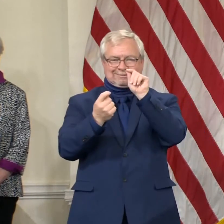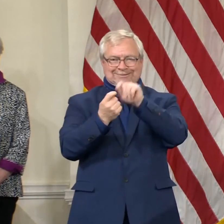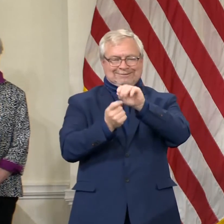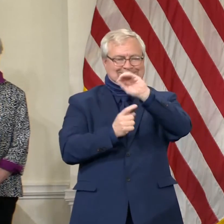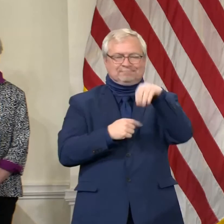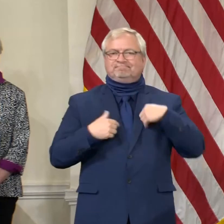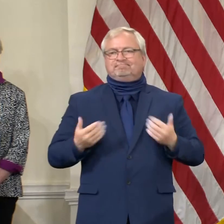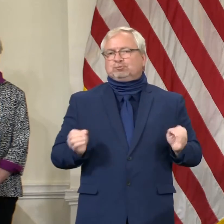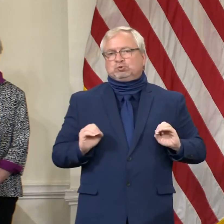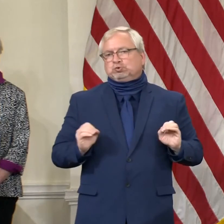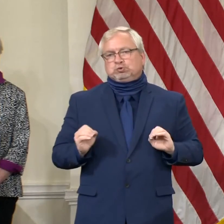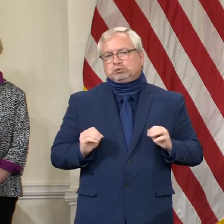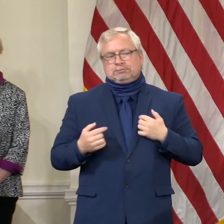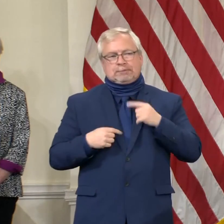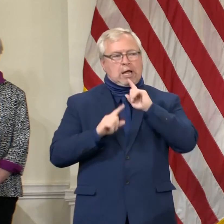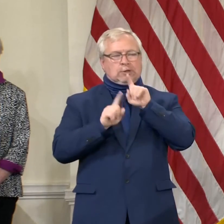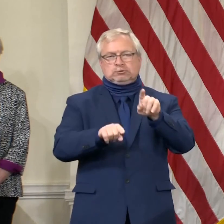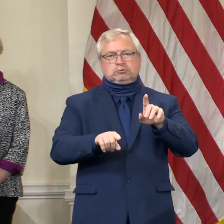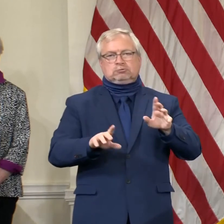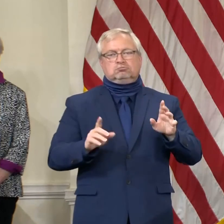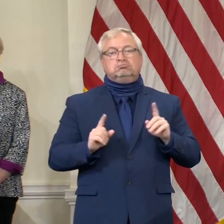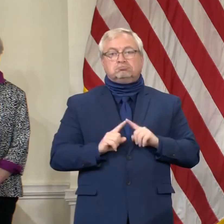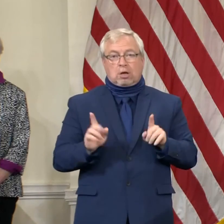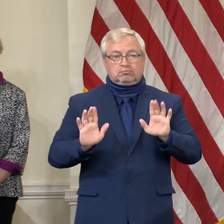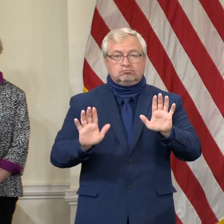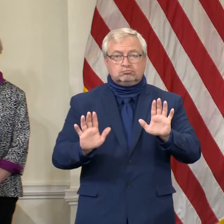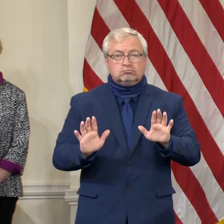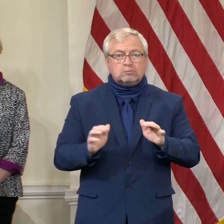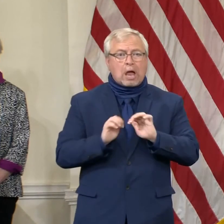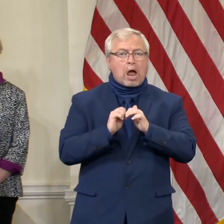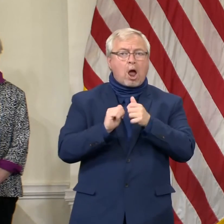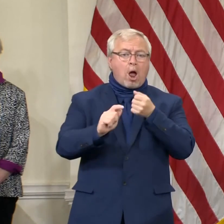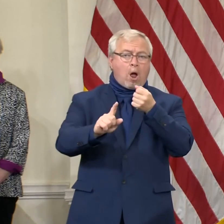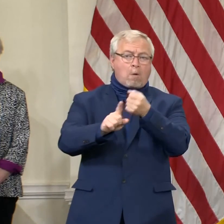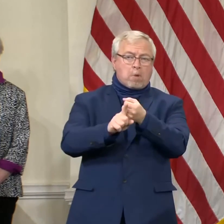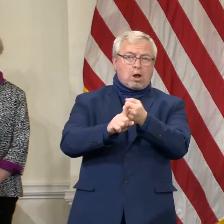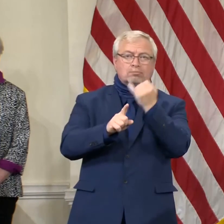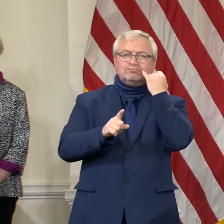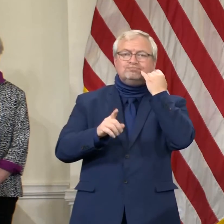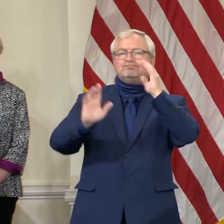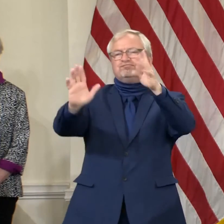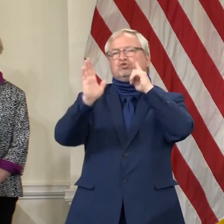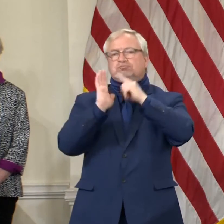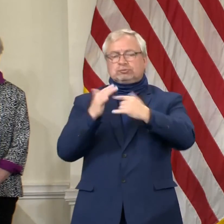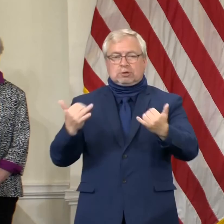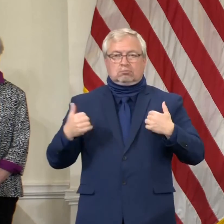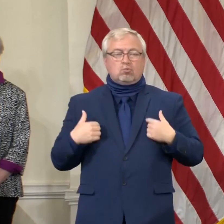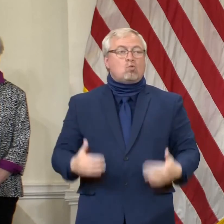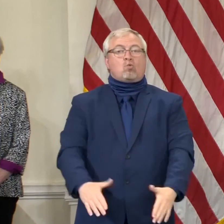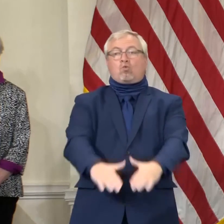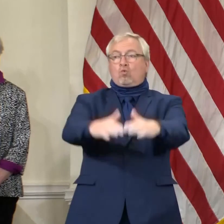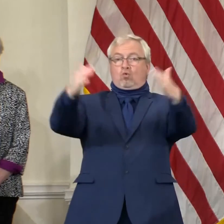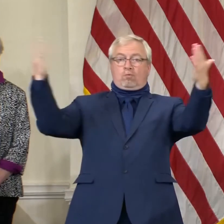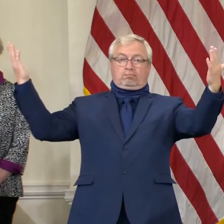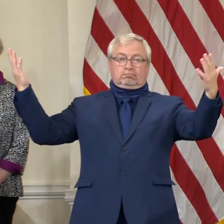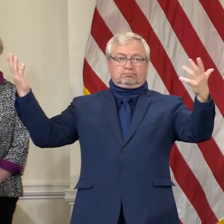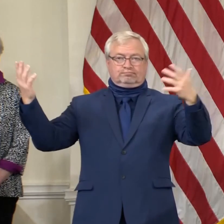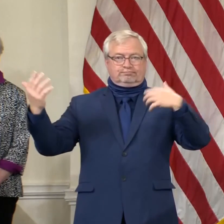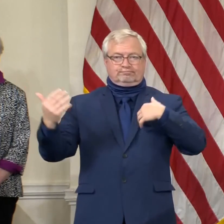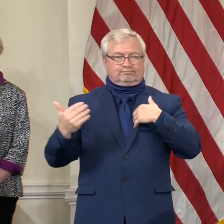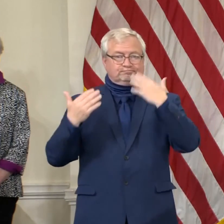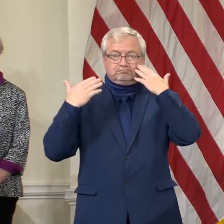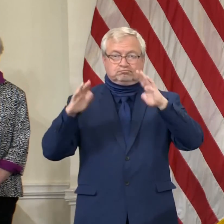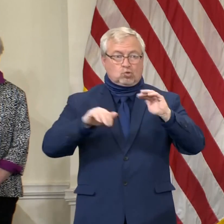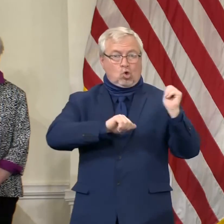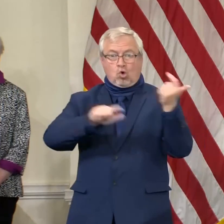to when all the jobs are coming back. I mean, if today we opened every business, we're not sure how many of those businesses are still,